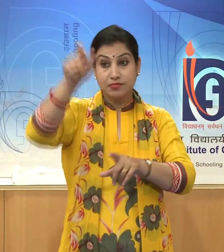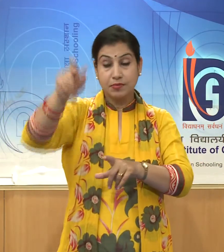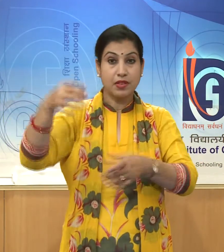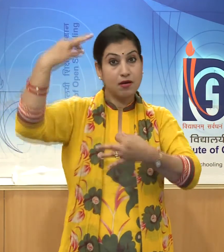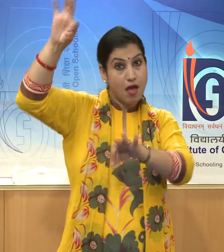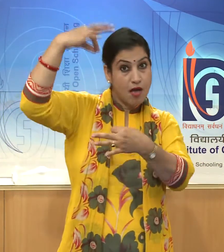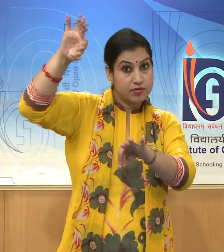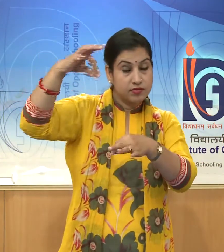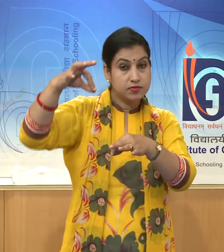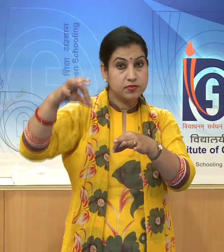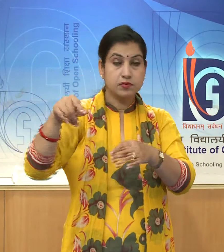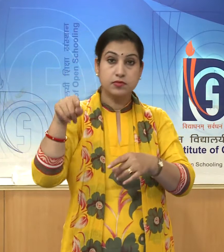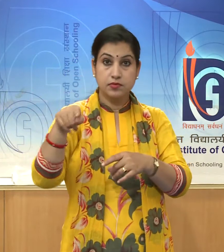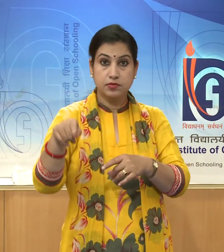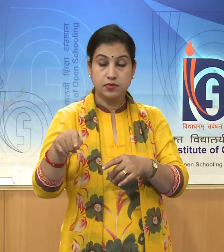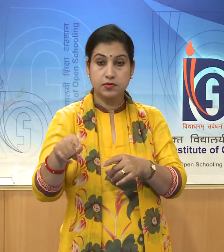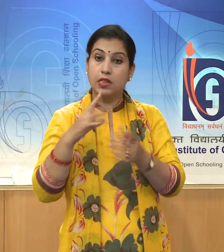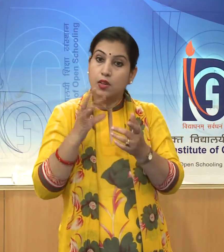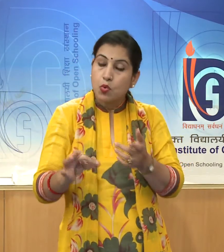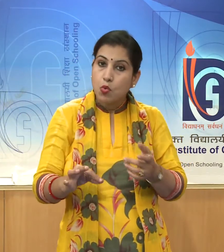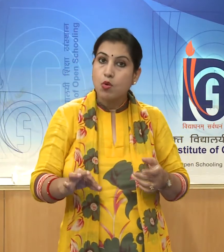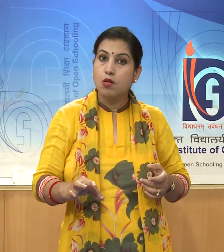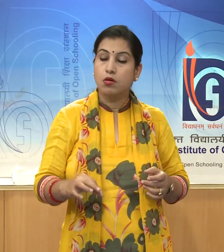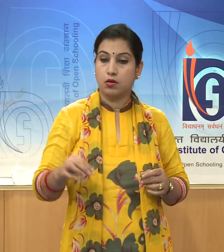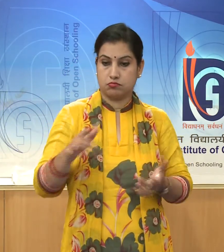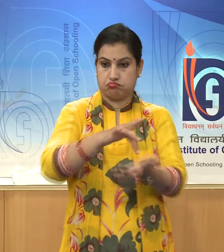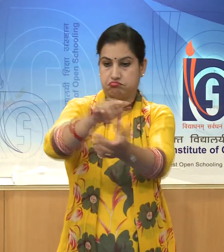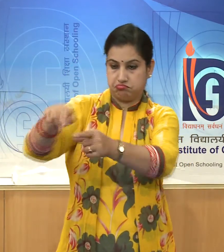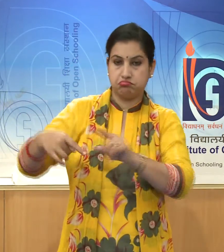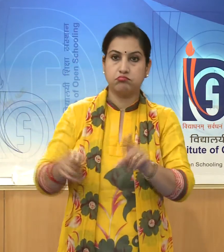dancers in real space.